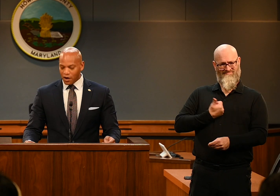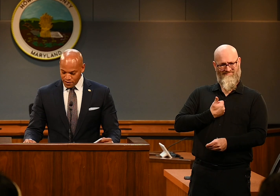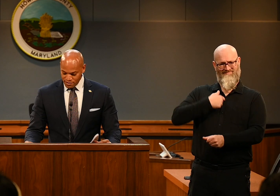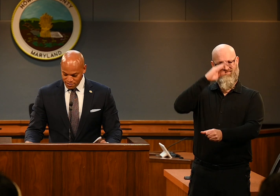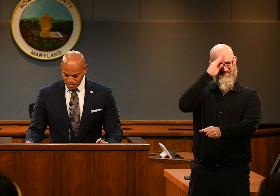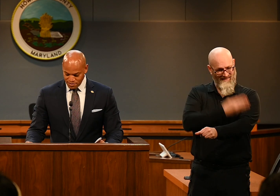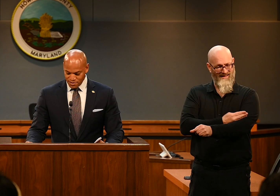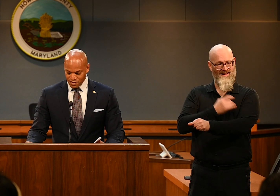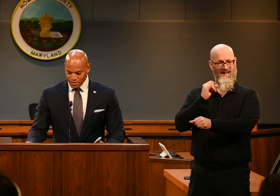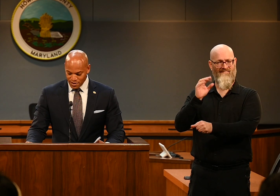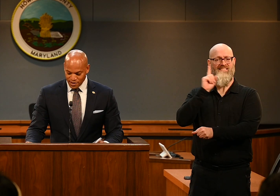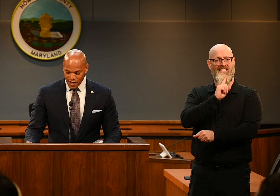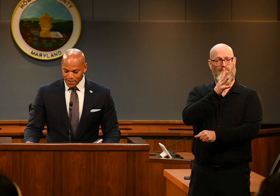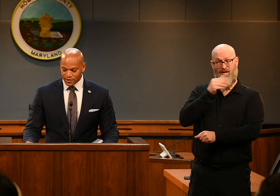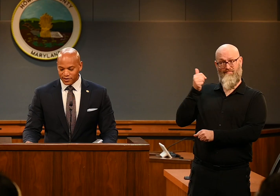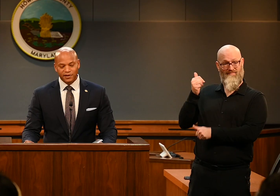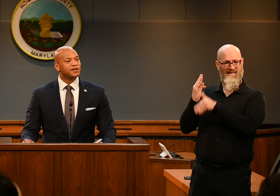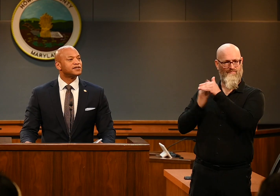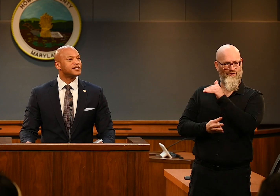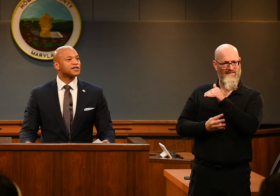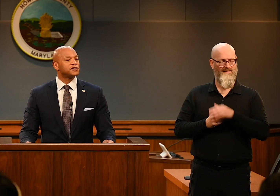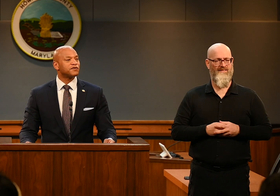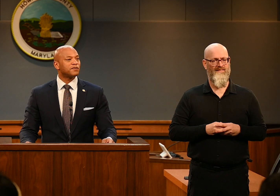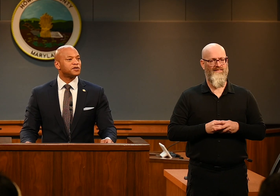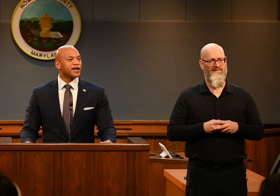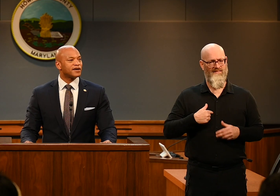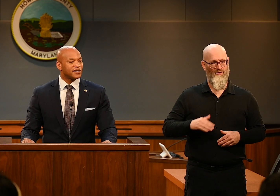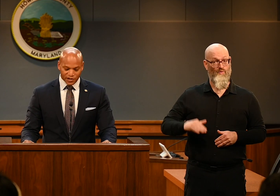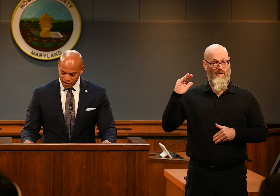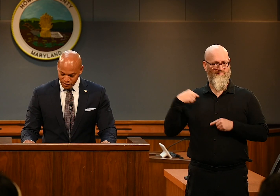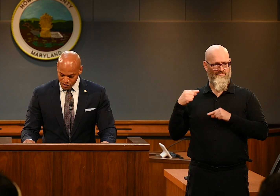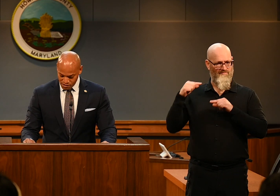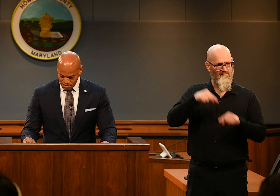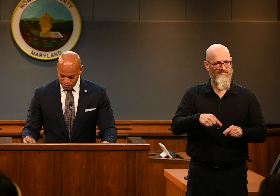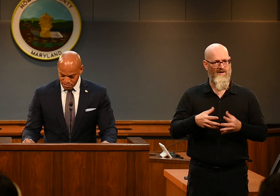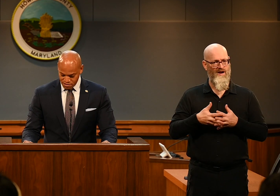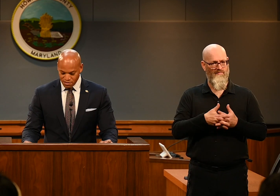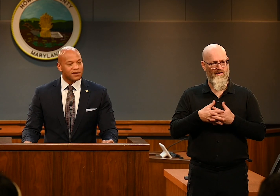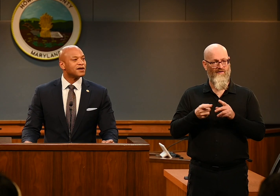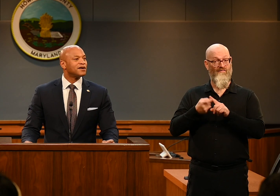who grew up and came to this country from Jamaica as just a little girl,